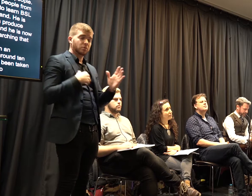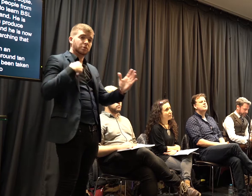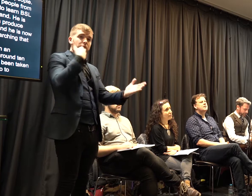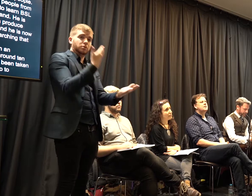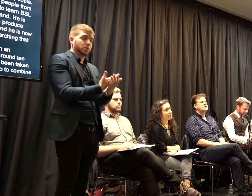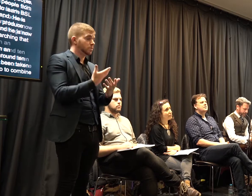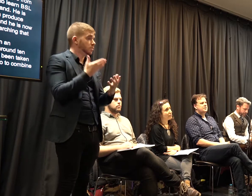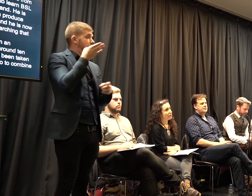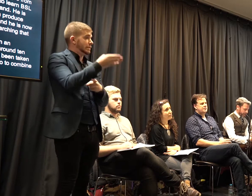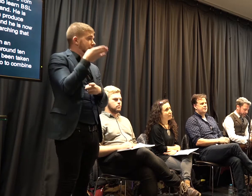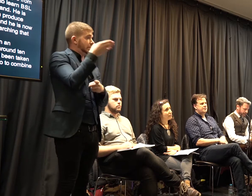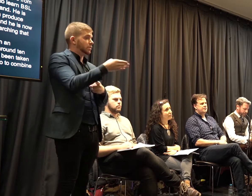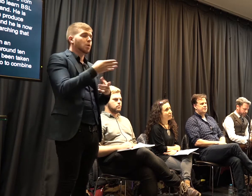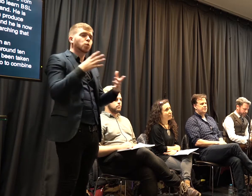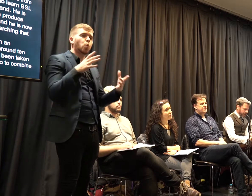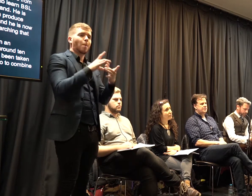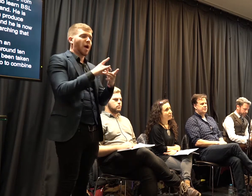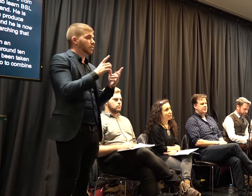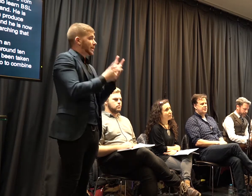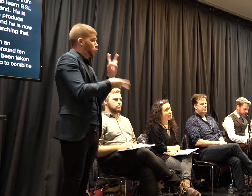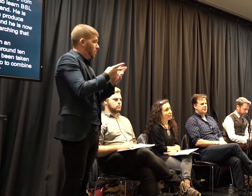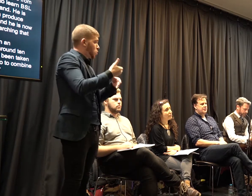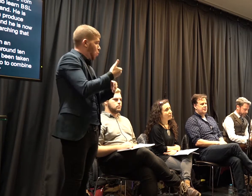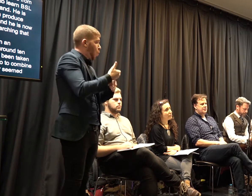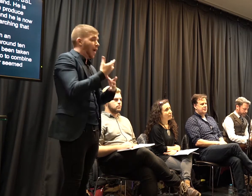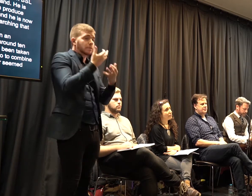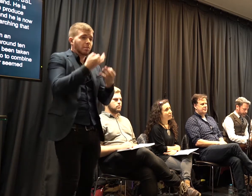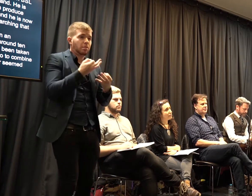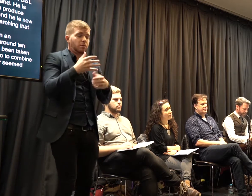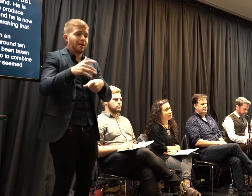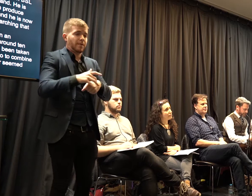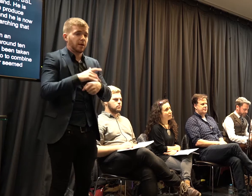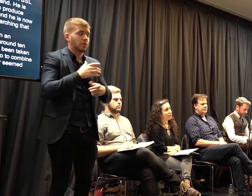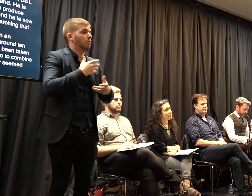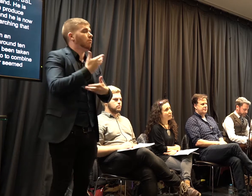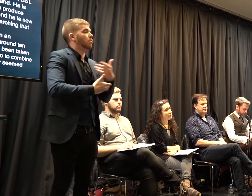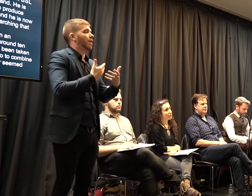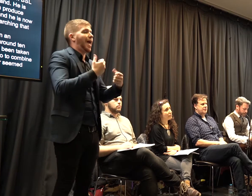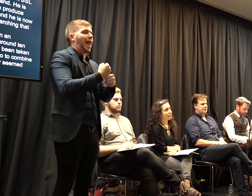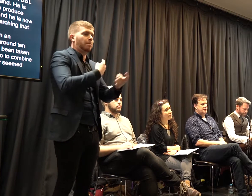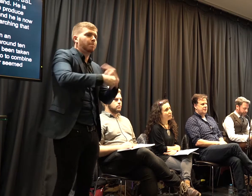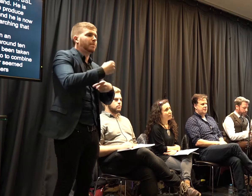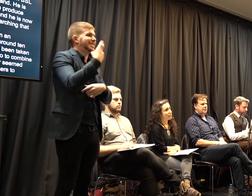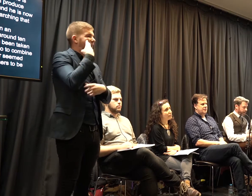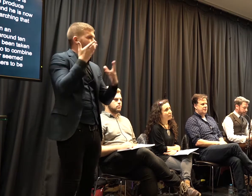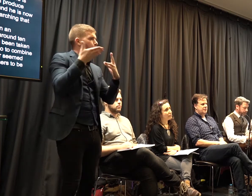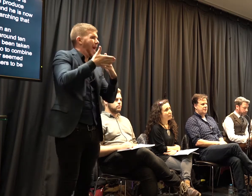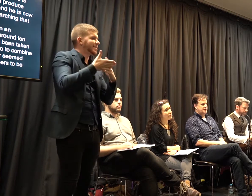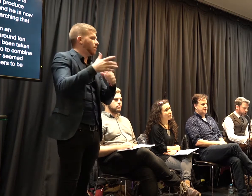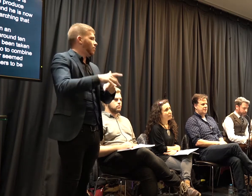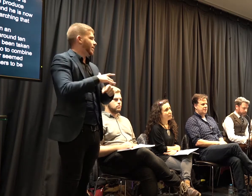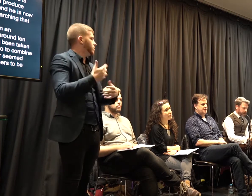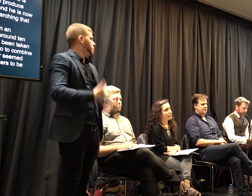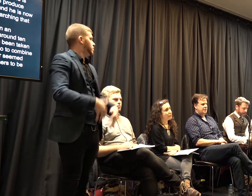and her work as an interpreter seemed natural, and she wanted to help deaf BSL users to be able to access the magic of theatre. She has been involved in